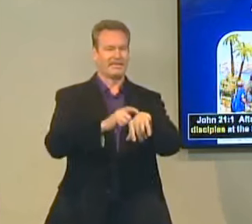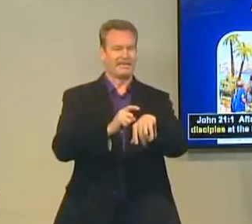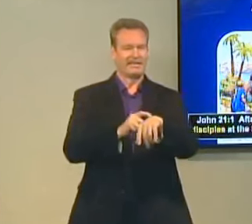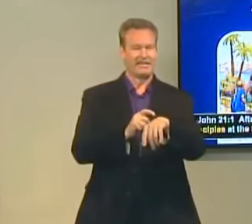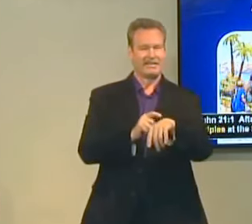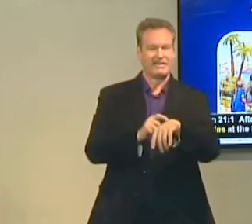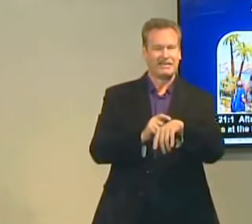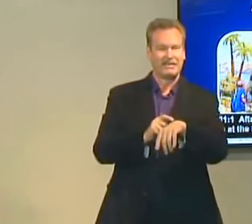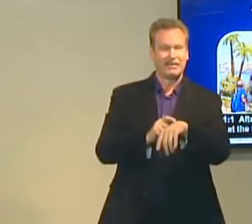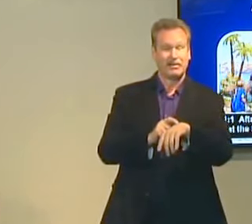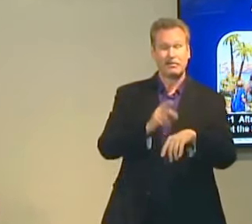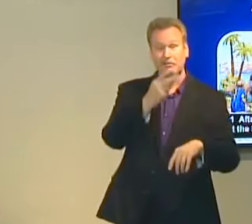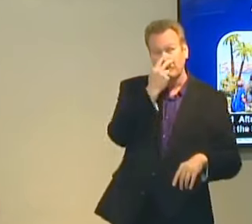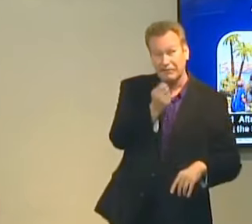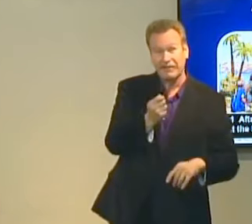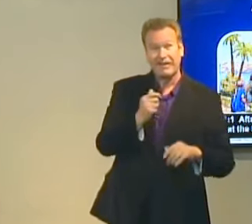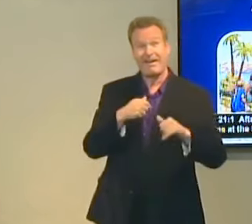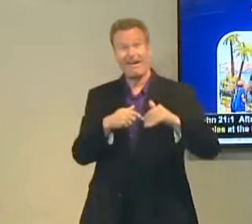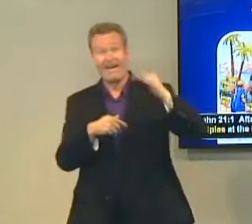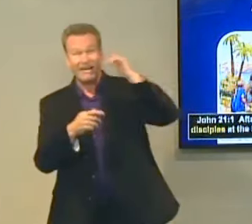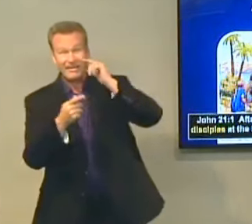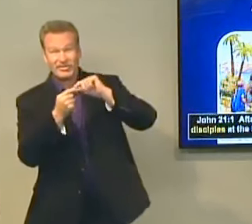remember. Peter had denied Jesus. Three times.